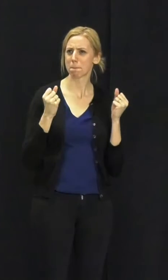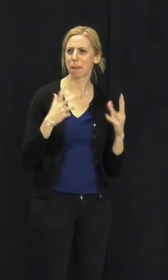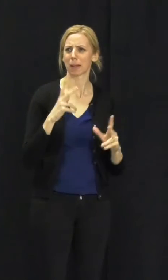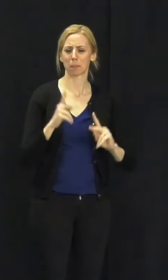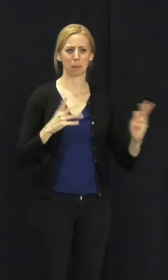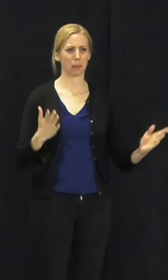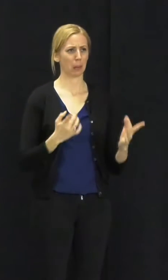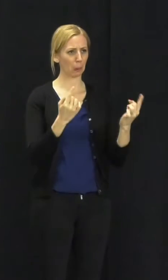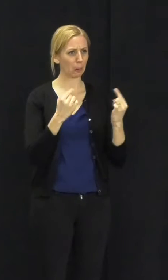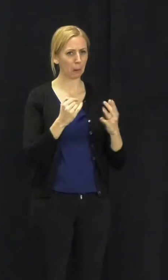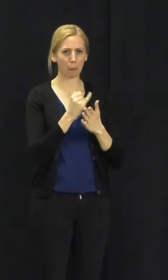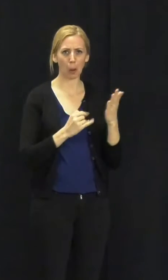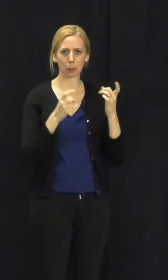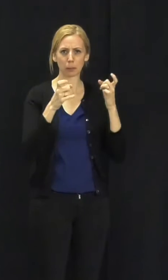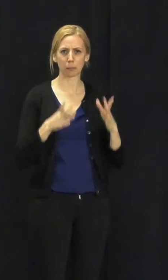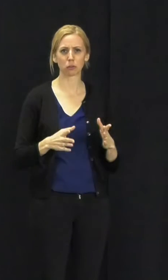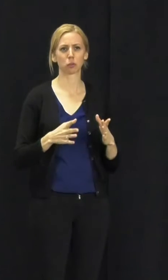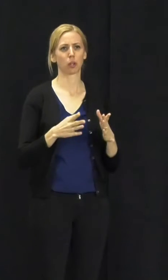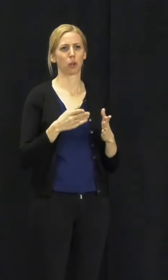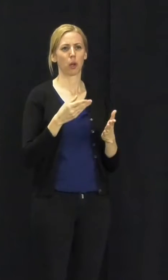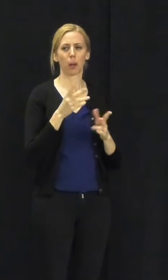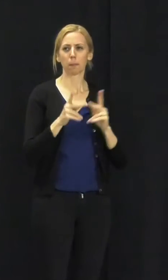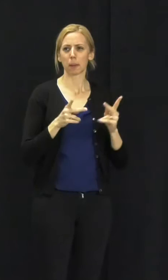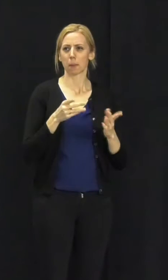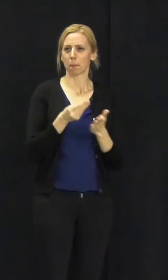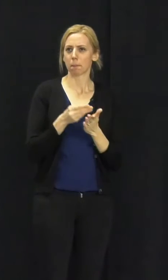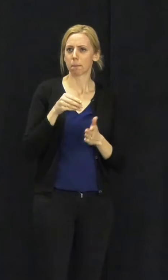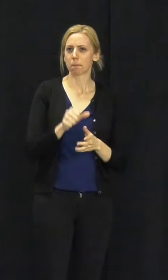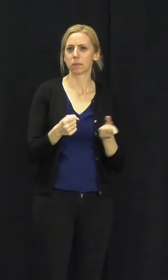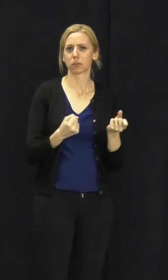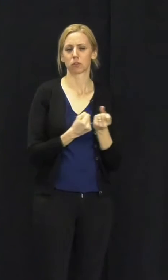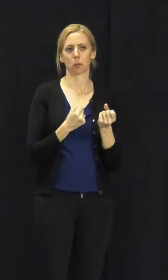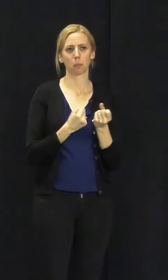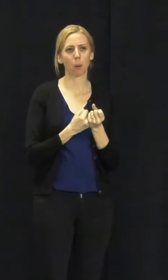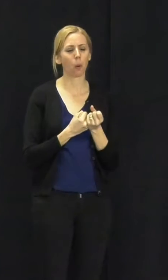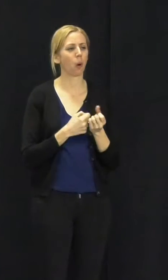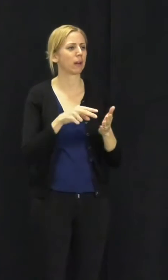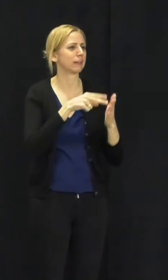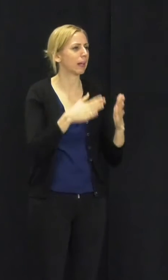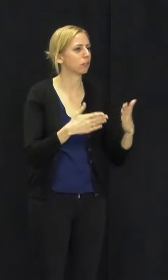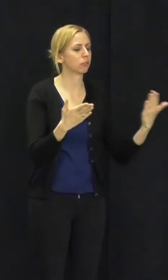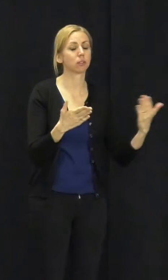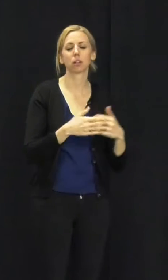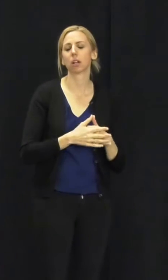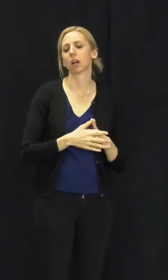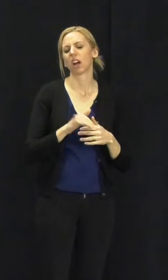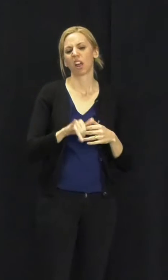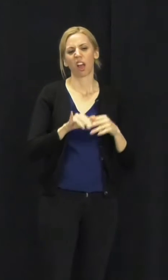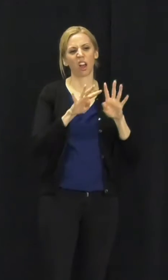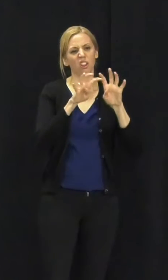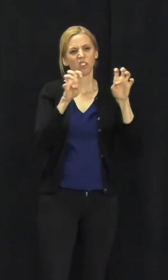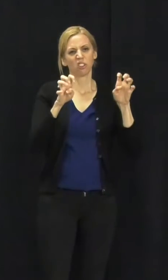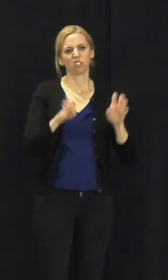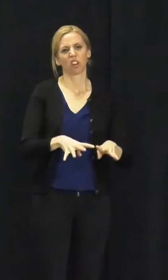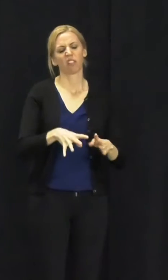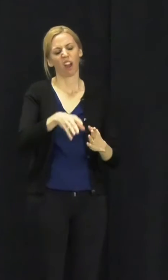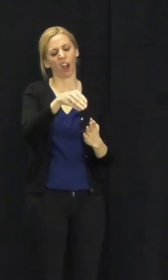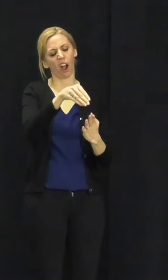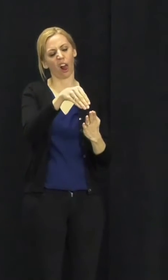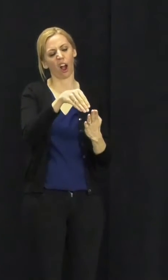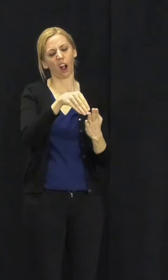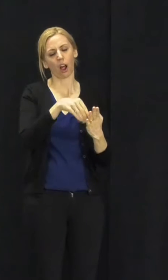in New York City, in spite of all the things we might have to say about this city that we live in and all the struggles that we have with